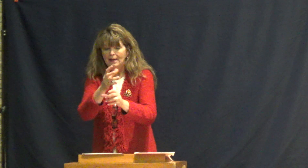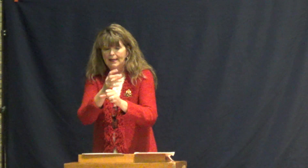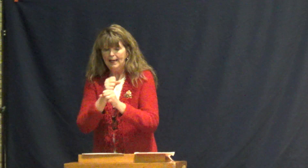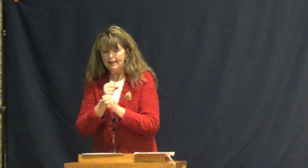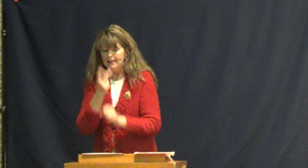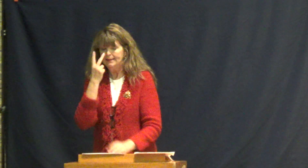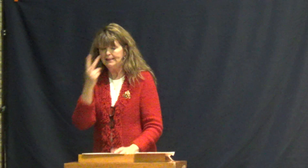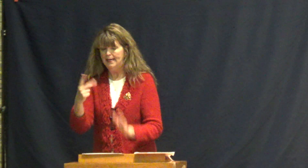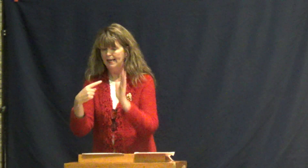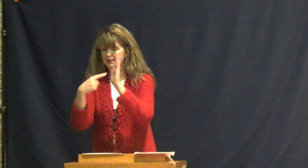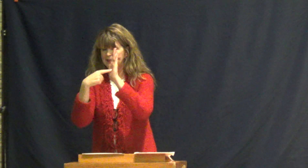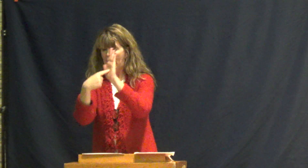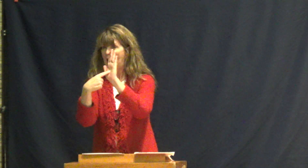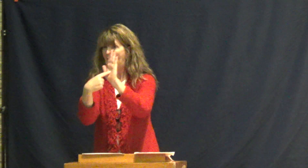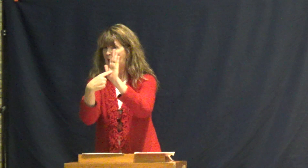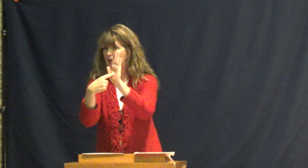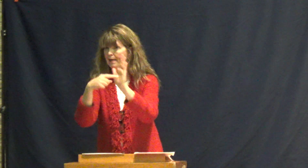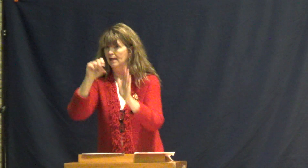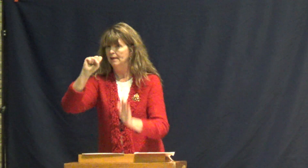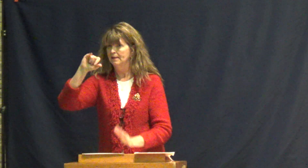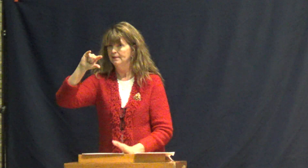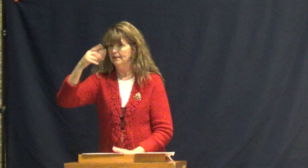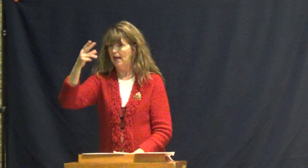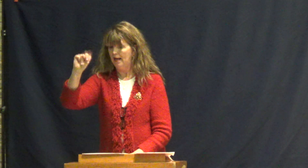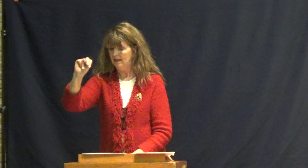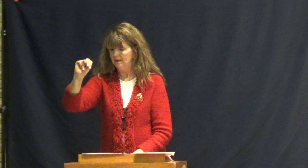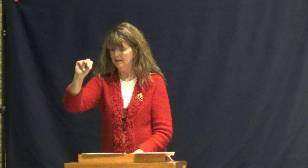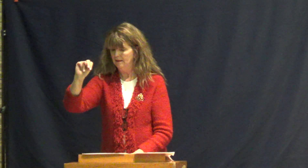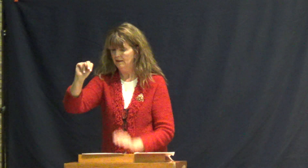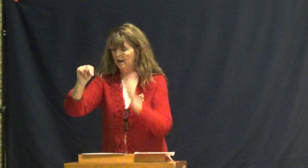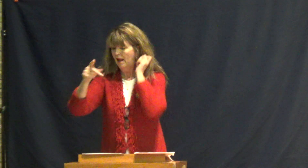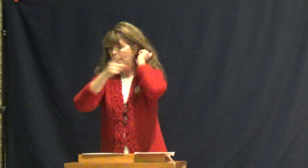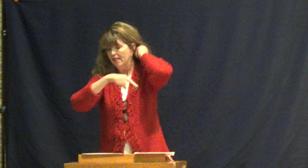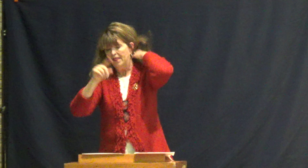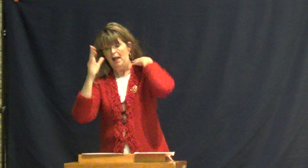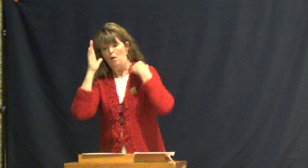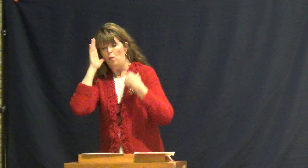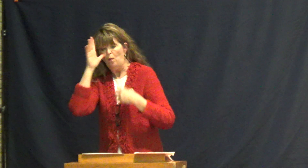it says that the shepherds would be given a sign.